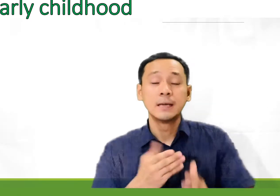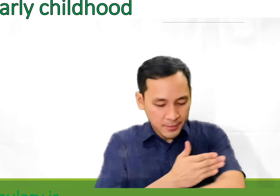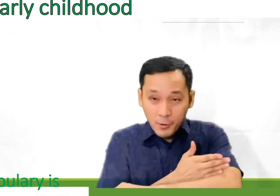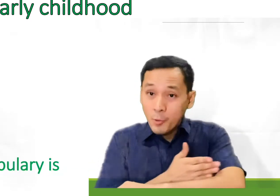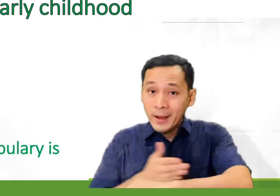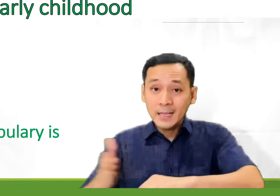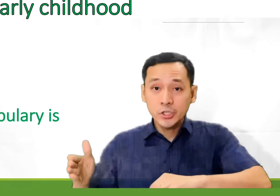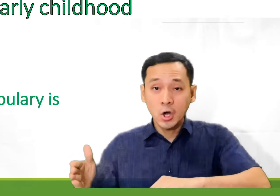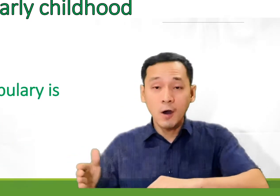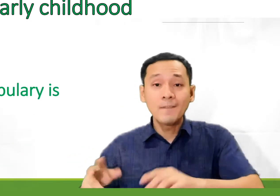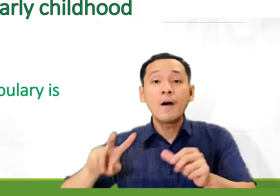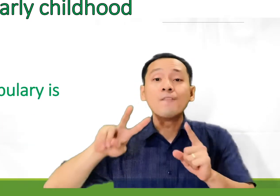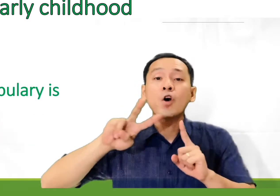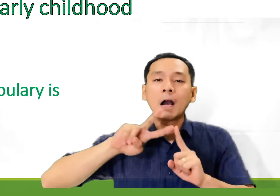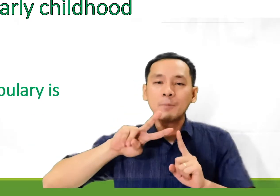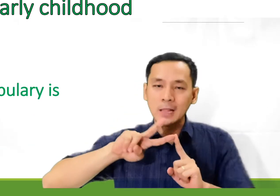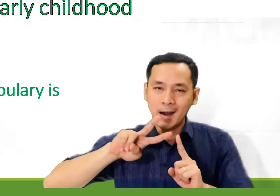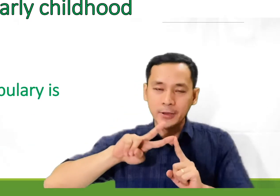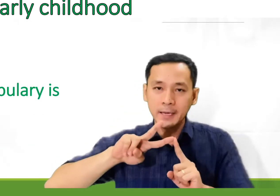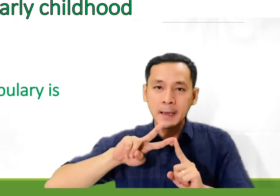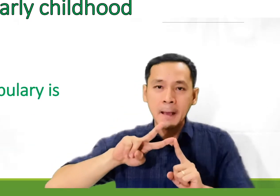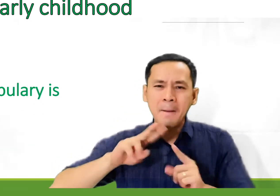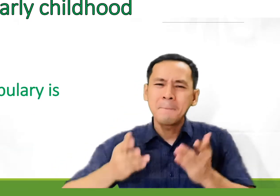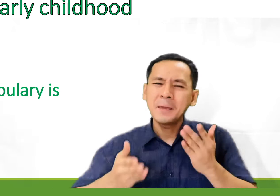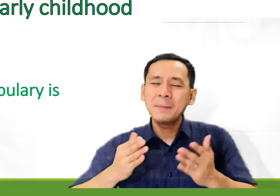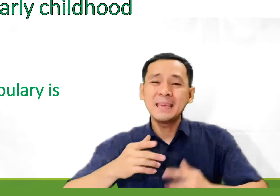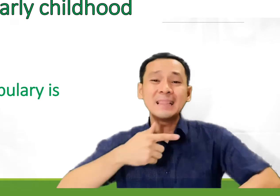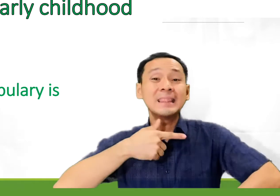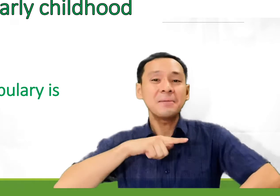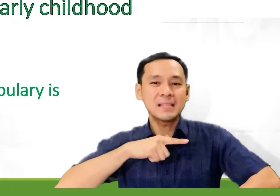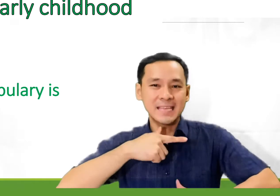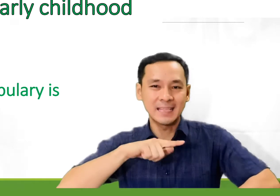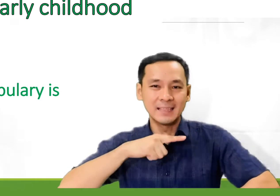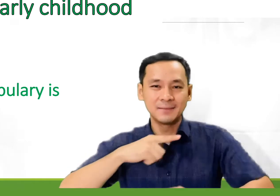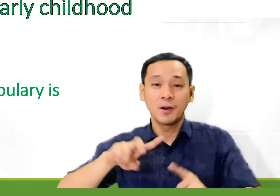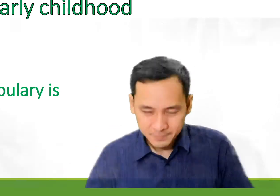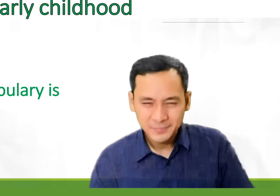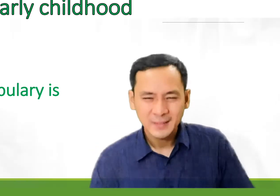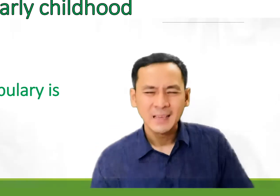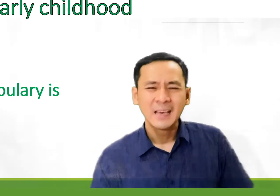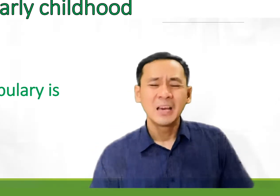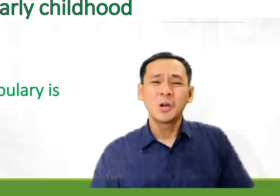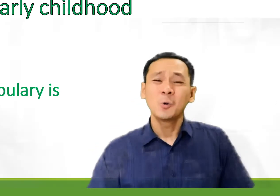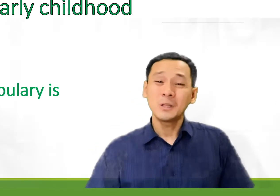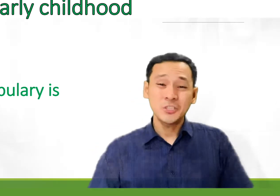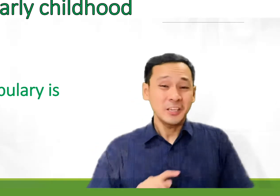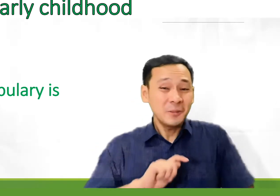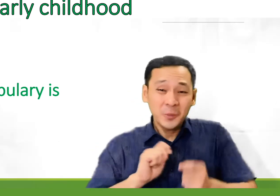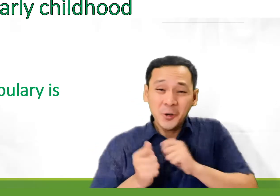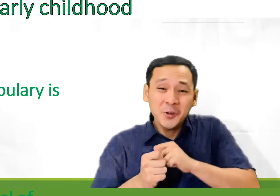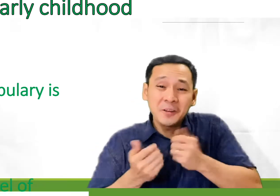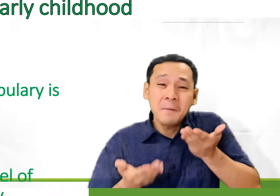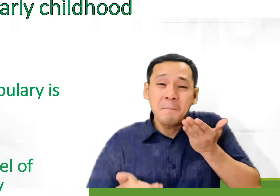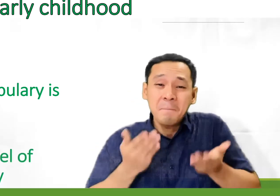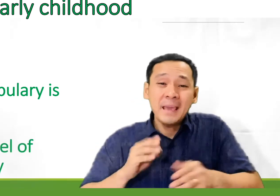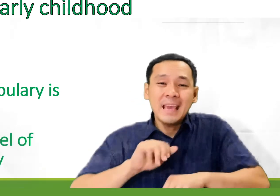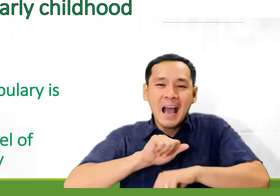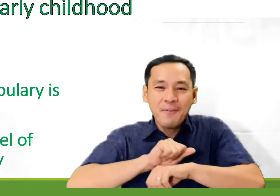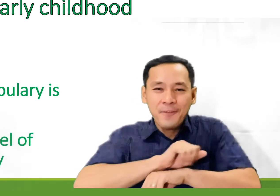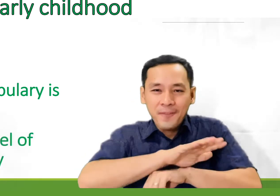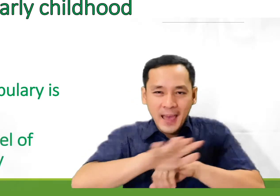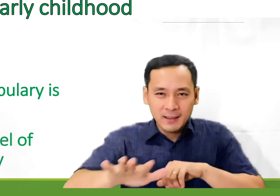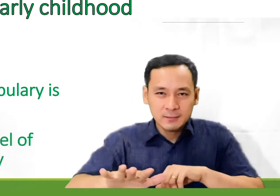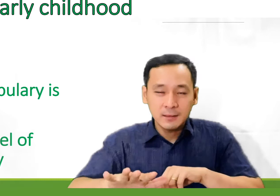example, their range of vocabulary may be limited, which in turn